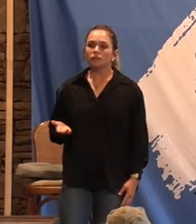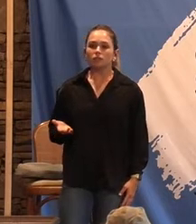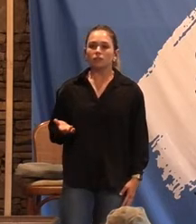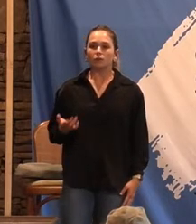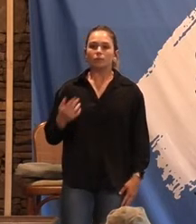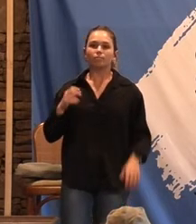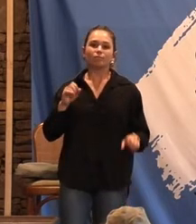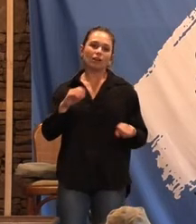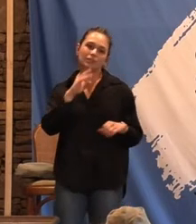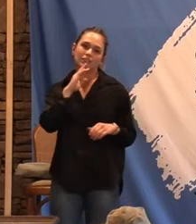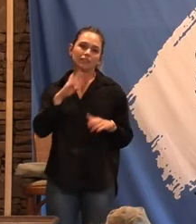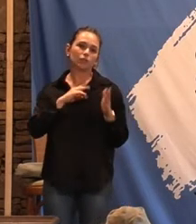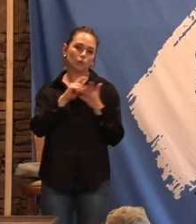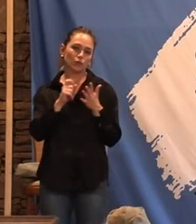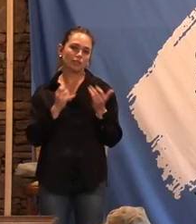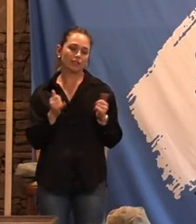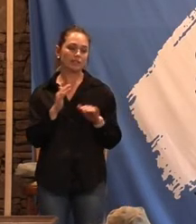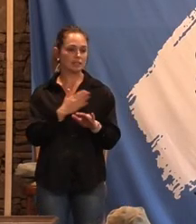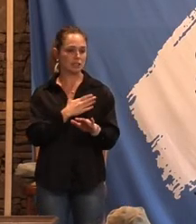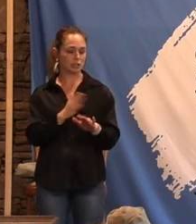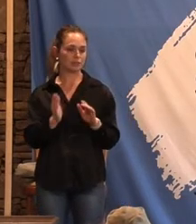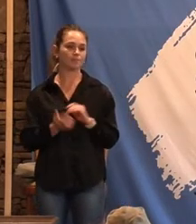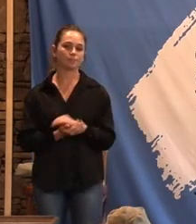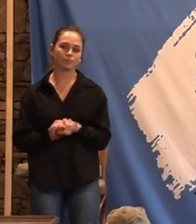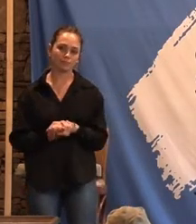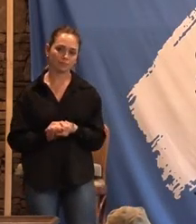I could never have written this song.